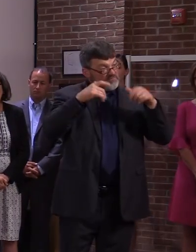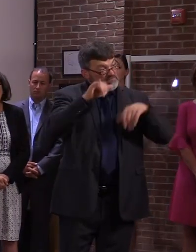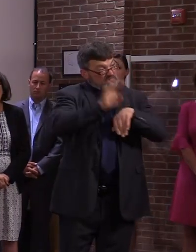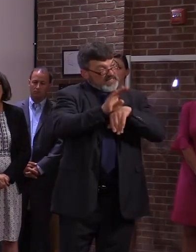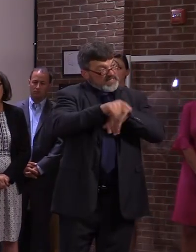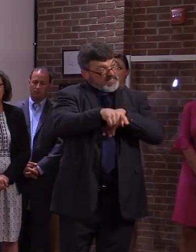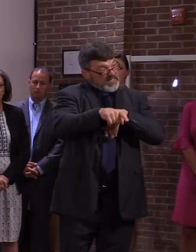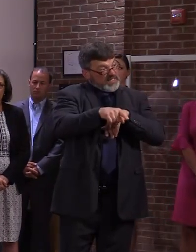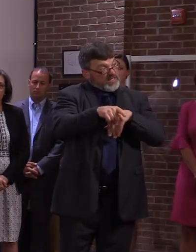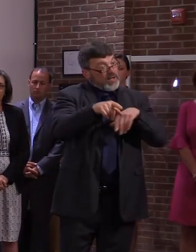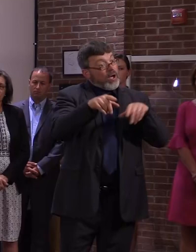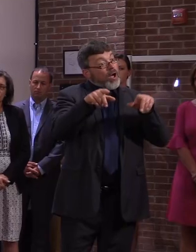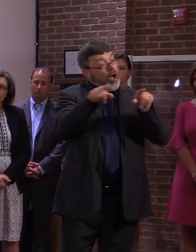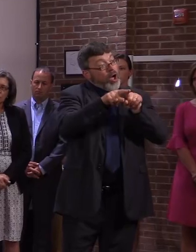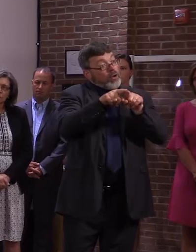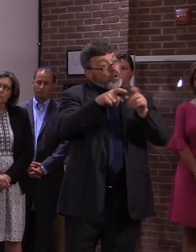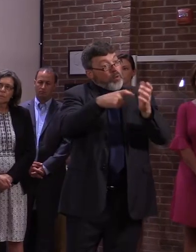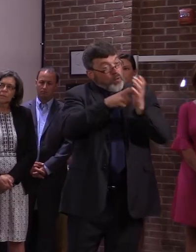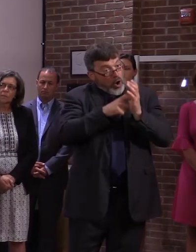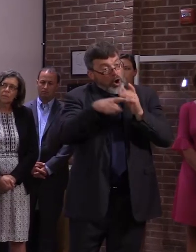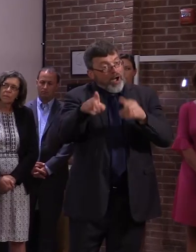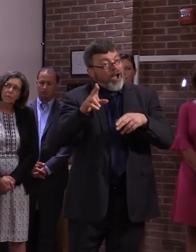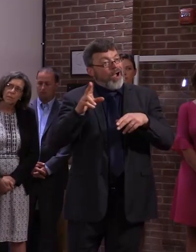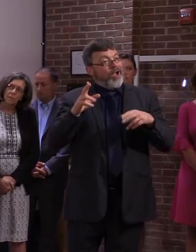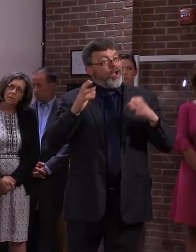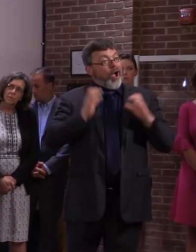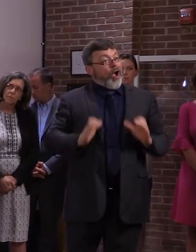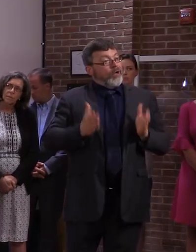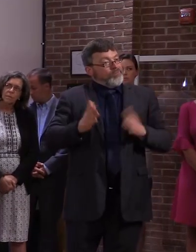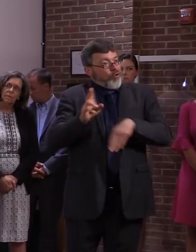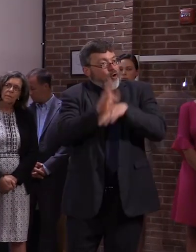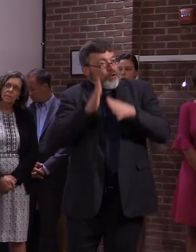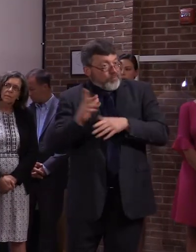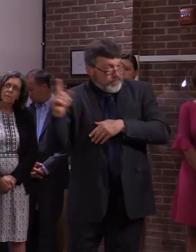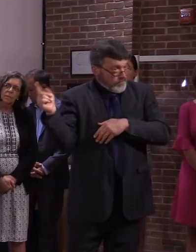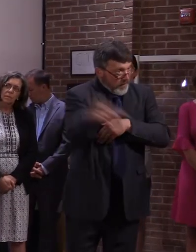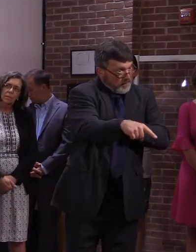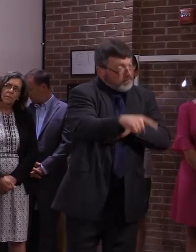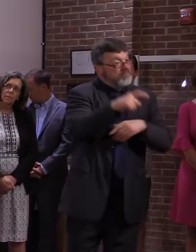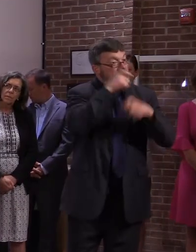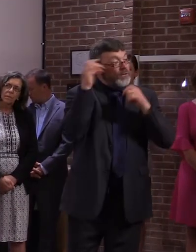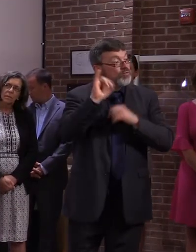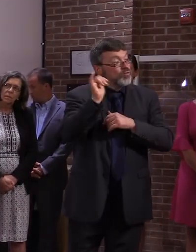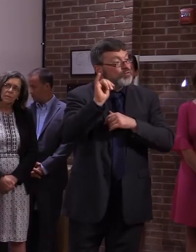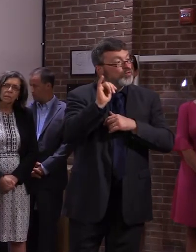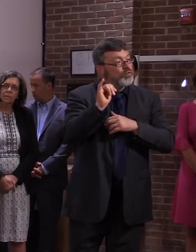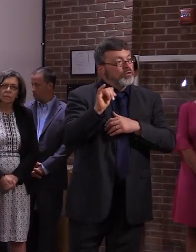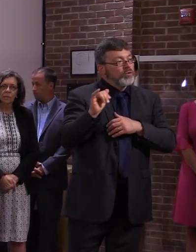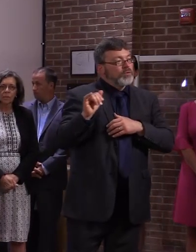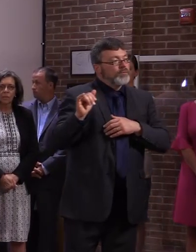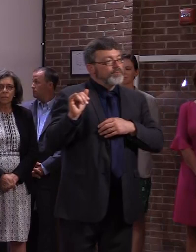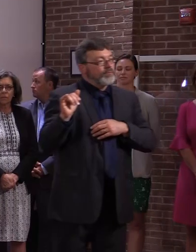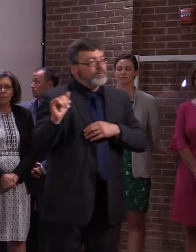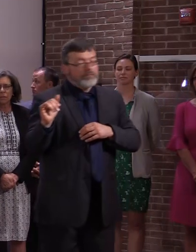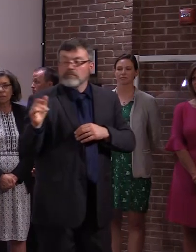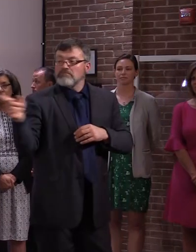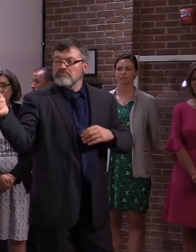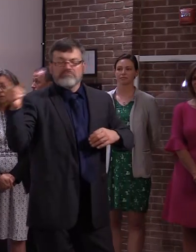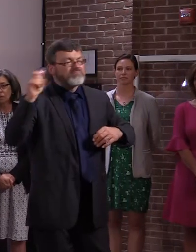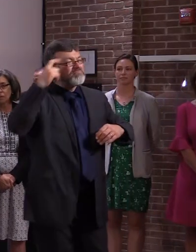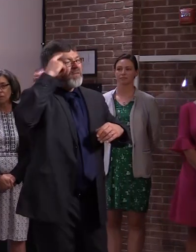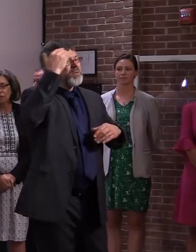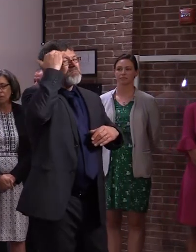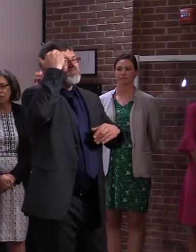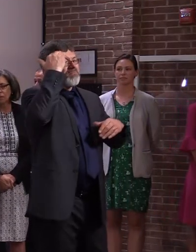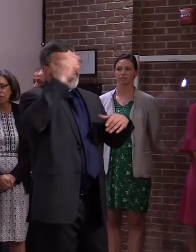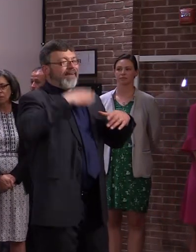to wear a mask? Yeah, I'd equate it to the no shirts, no shoes, no service. It's the same thing,